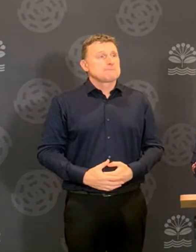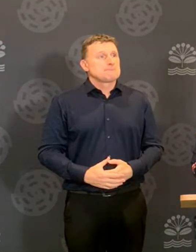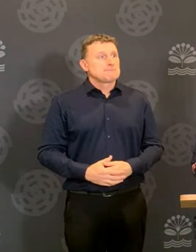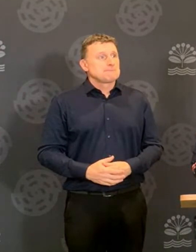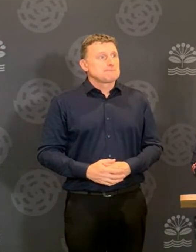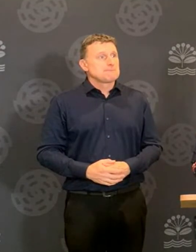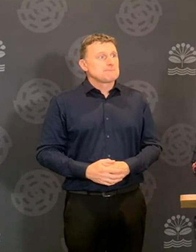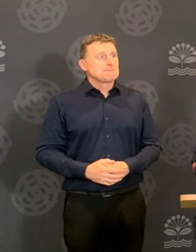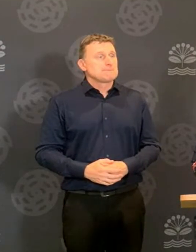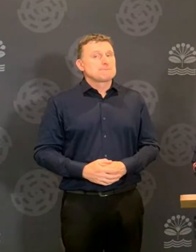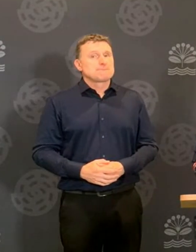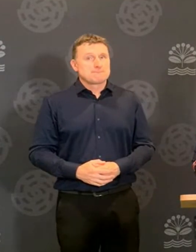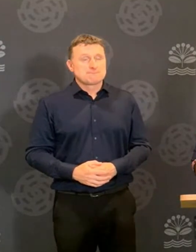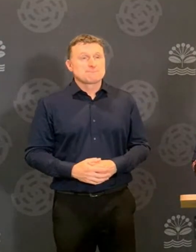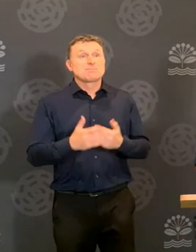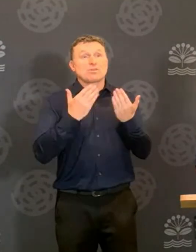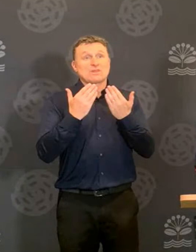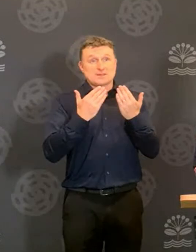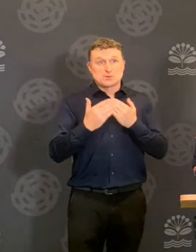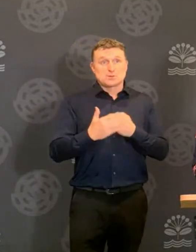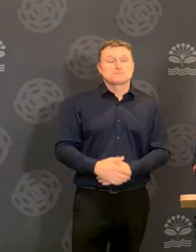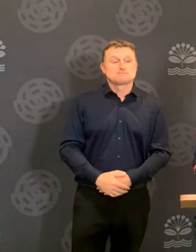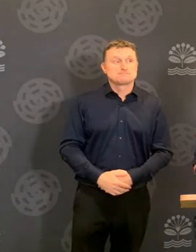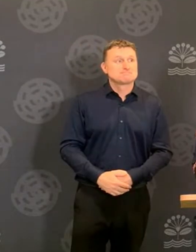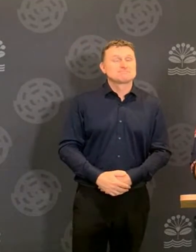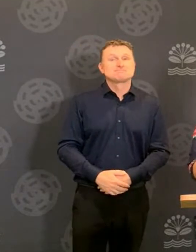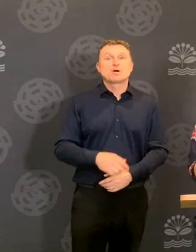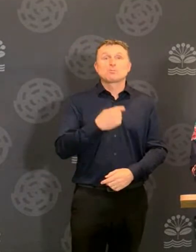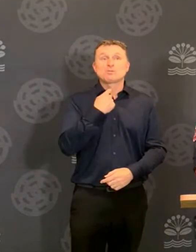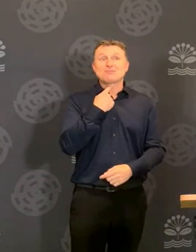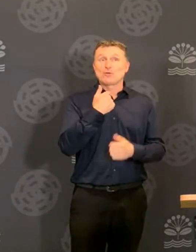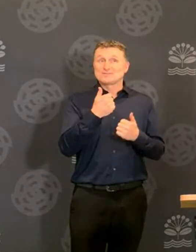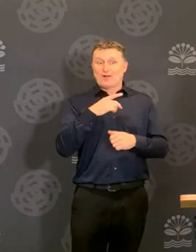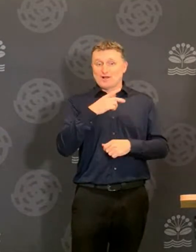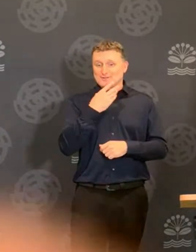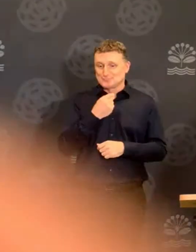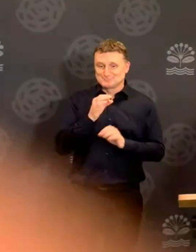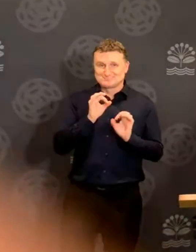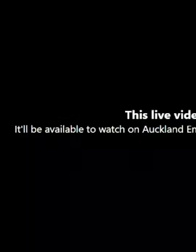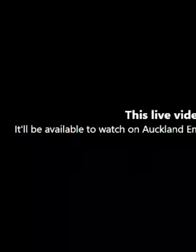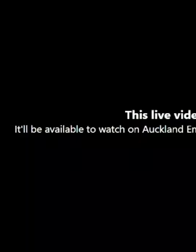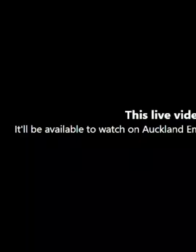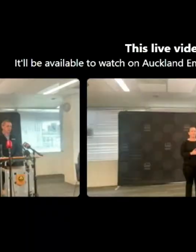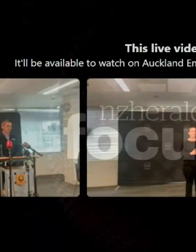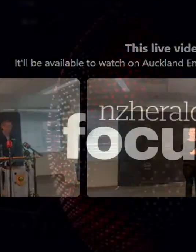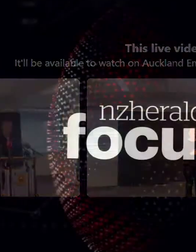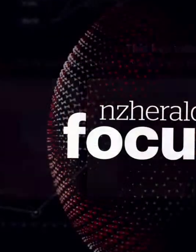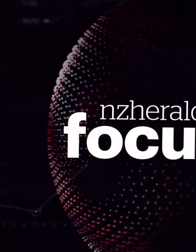Thanks, everybody. Thank you. The voice did hold up, which is good.